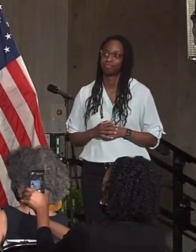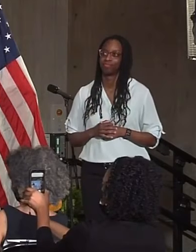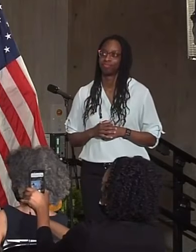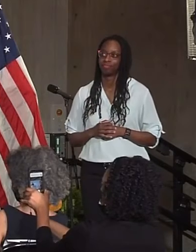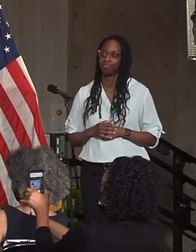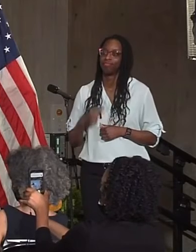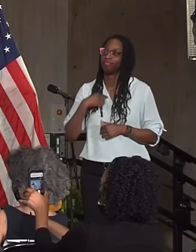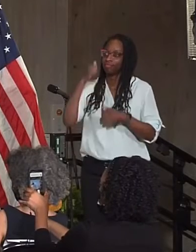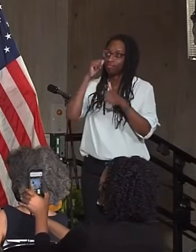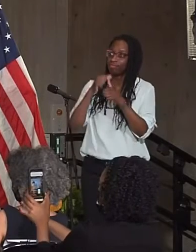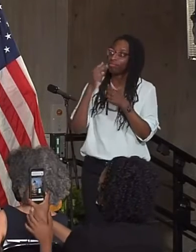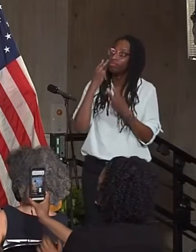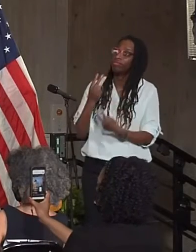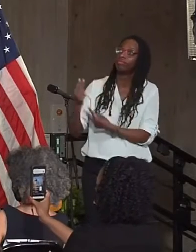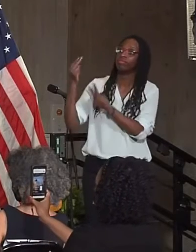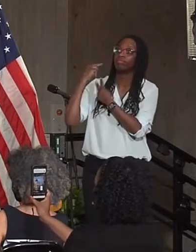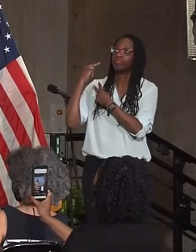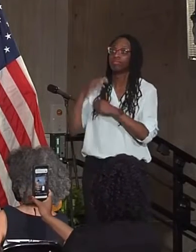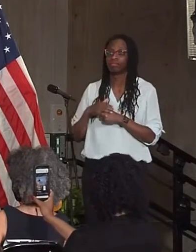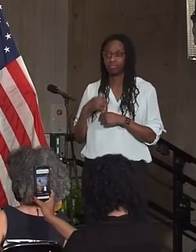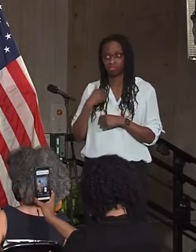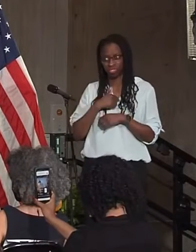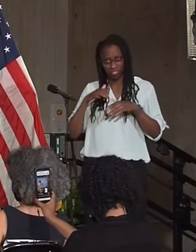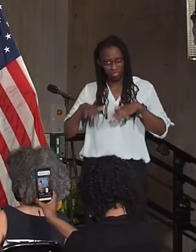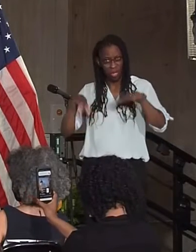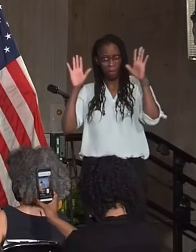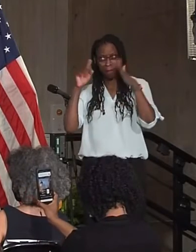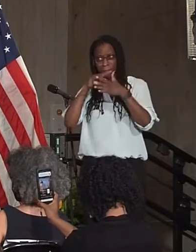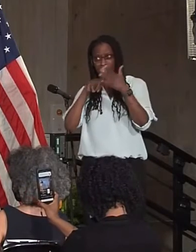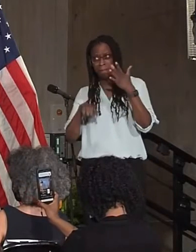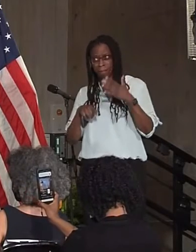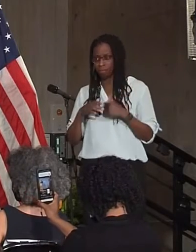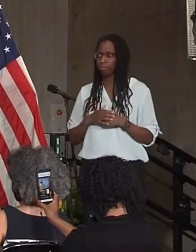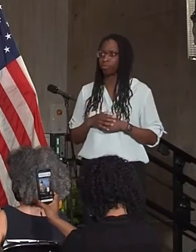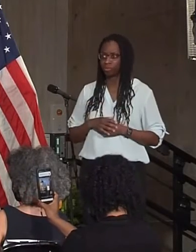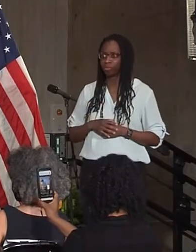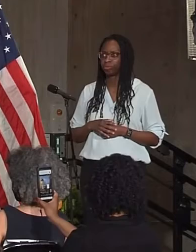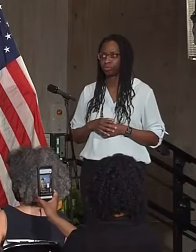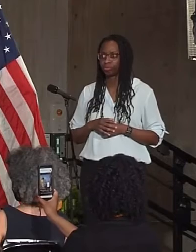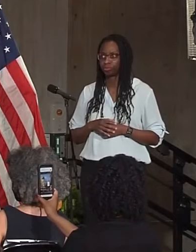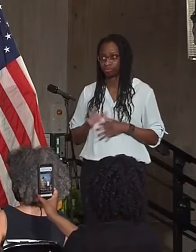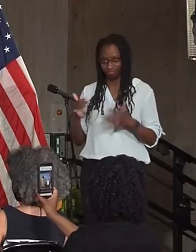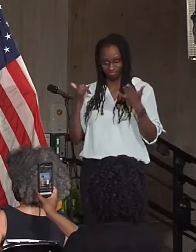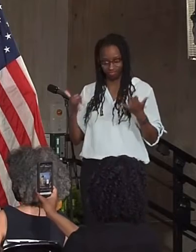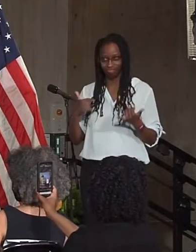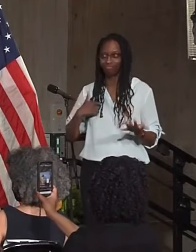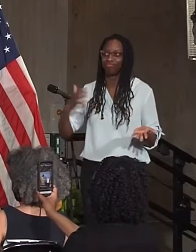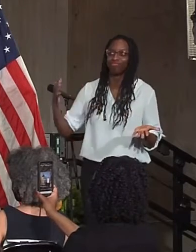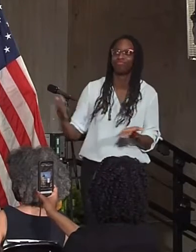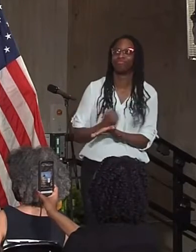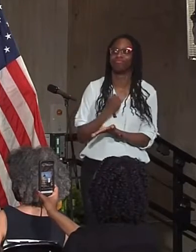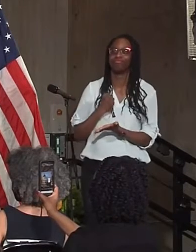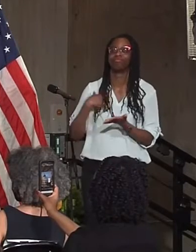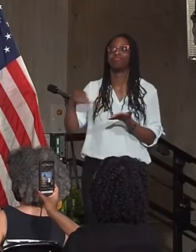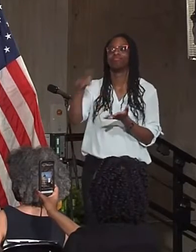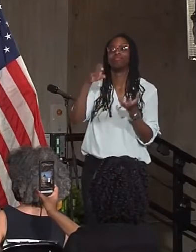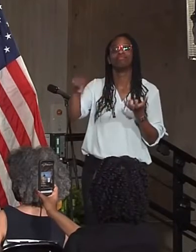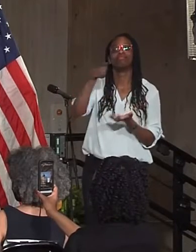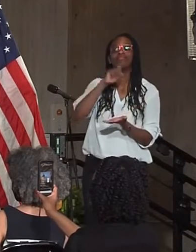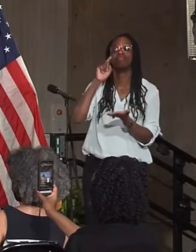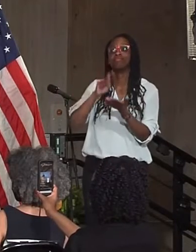want to take a moment to uplift just some of those who put their names forward in the past to serve the city they love as